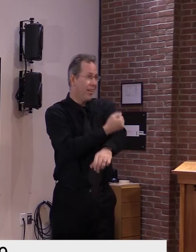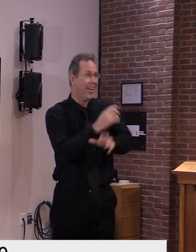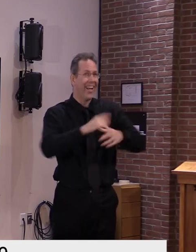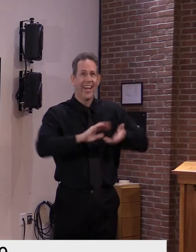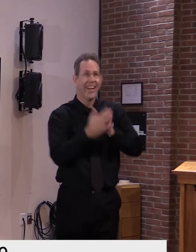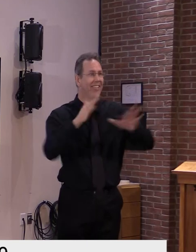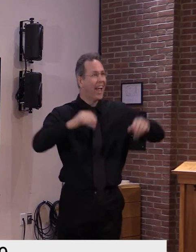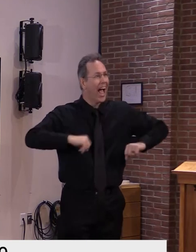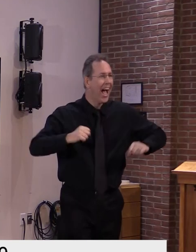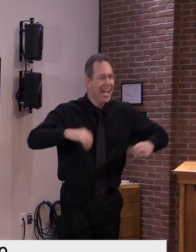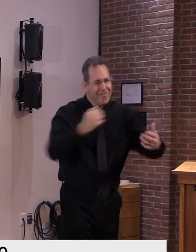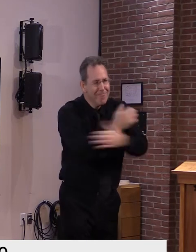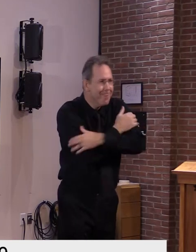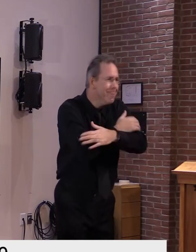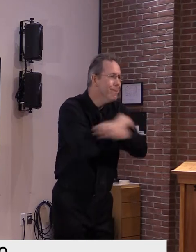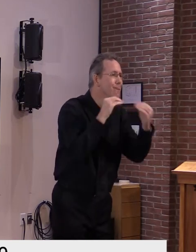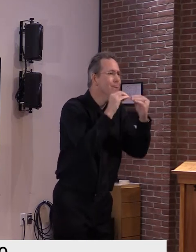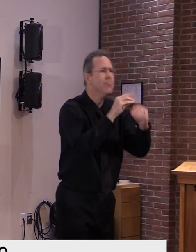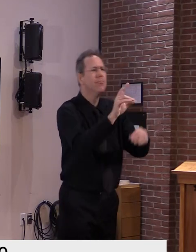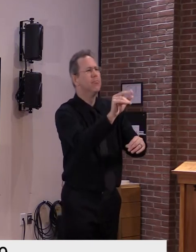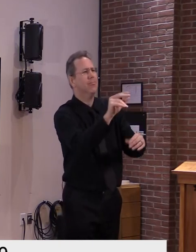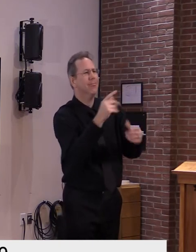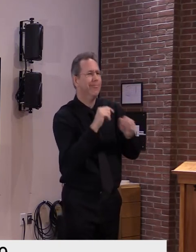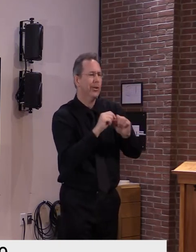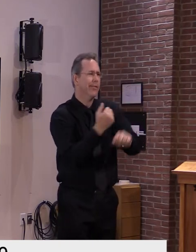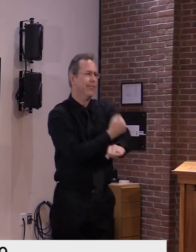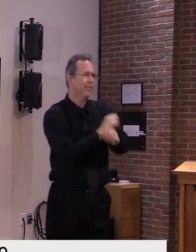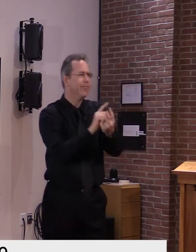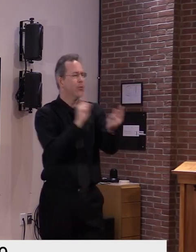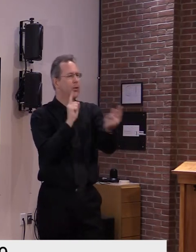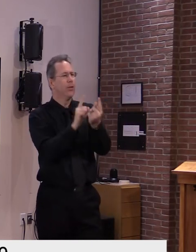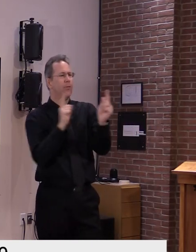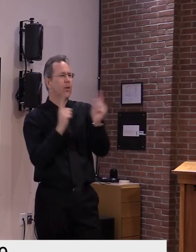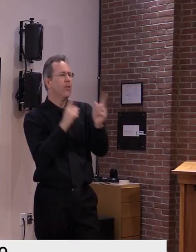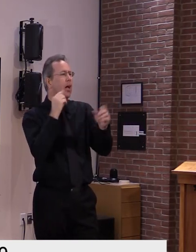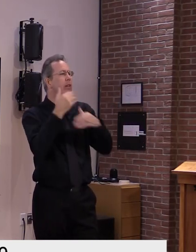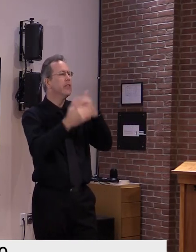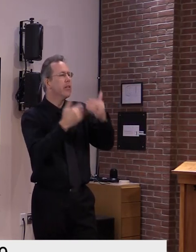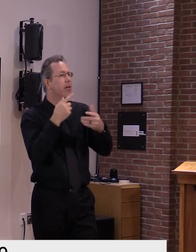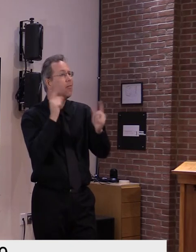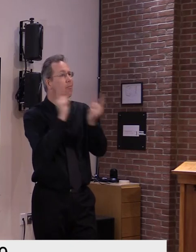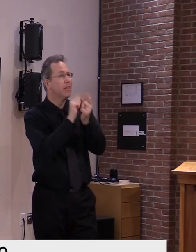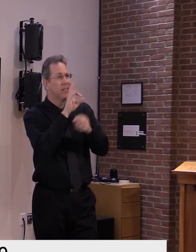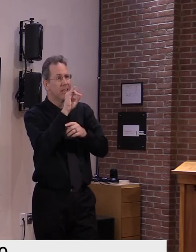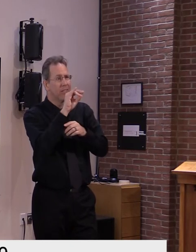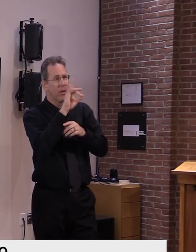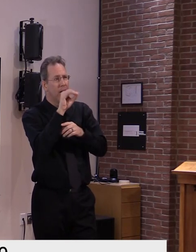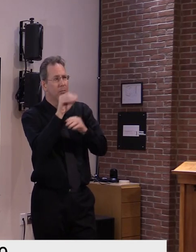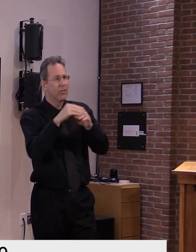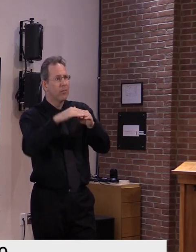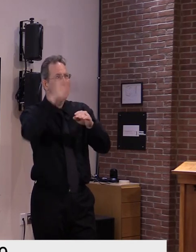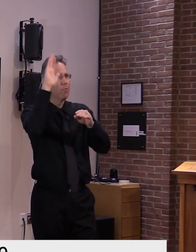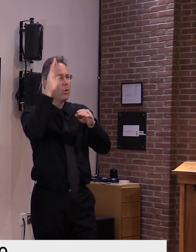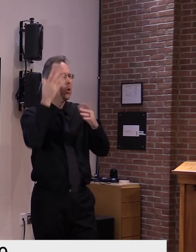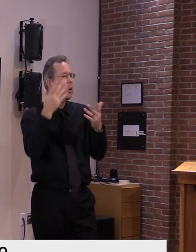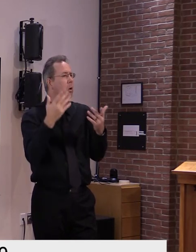time when more and more people are getting vaccinated. But one thing that Vermonters should be hopeful of, you know, I believe we still may be